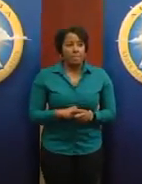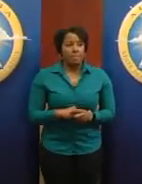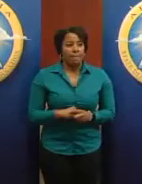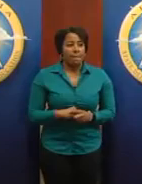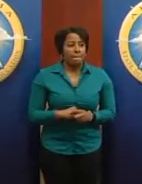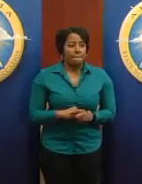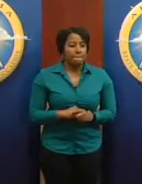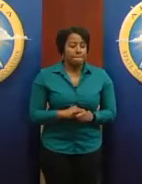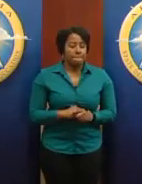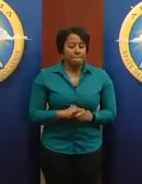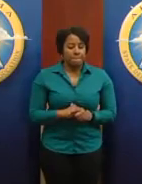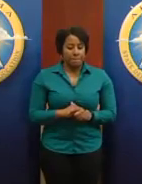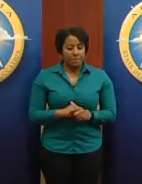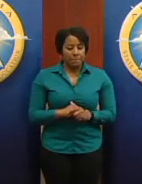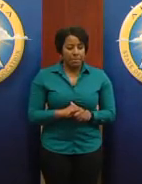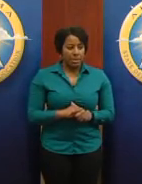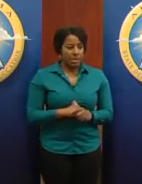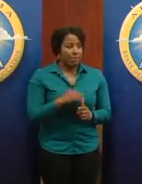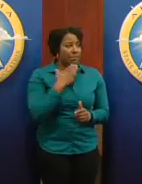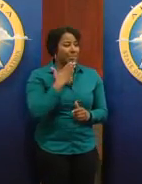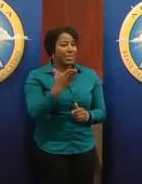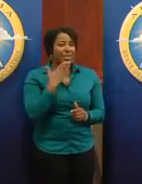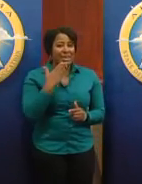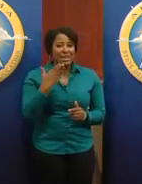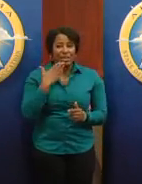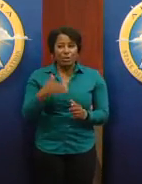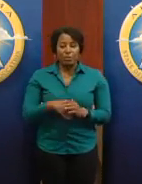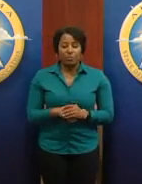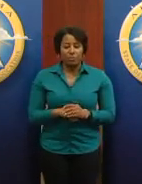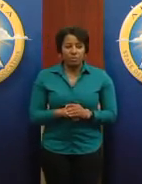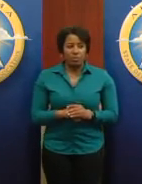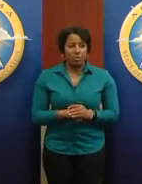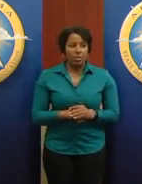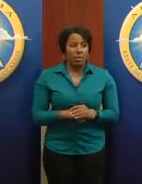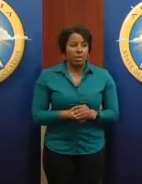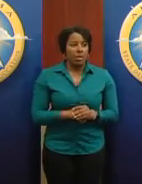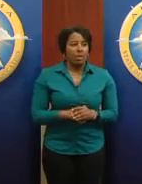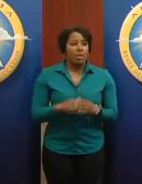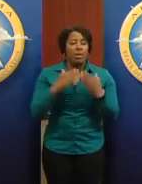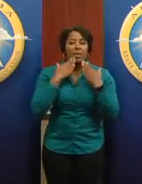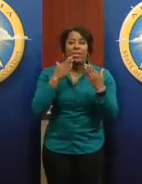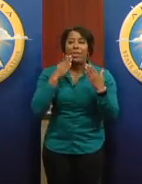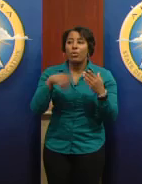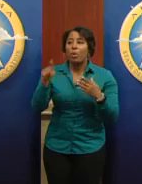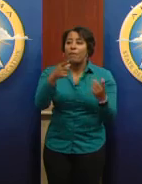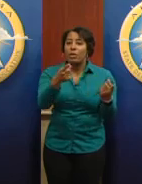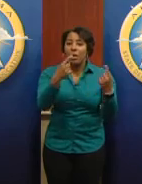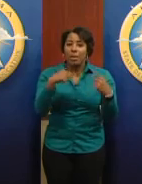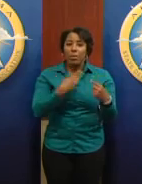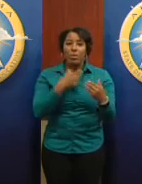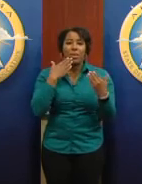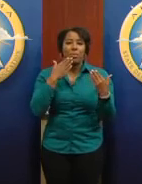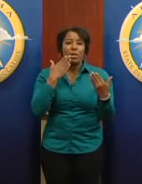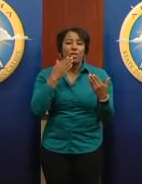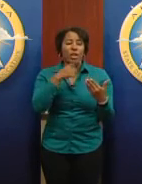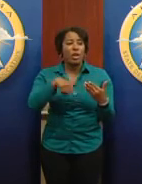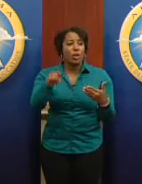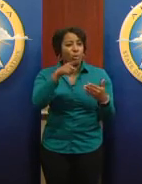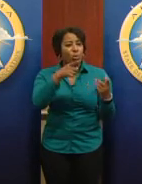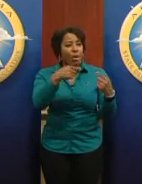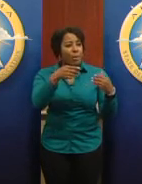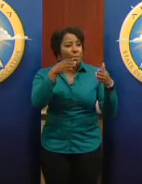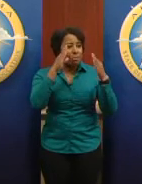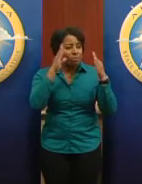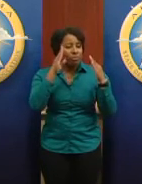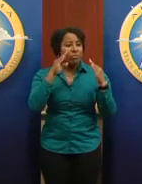way. Thank you. More than anything else, thank you guys for being here. We appreciate your attention to this matter. It is,